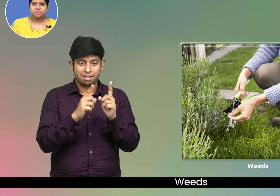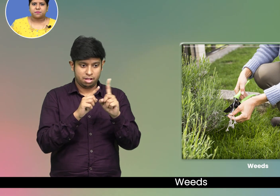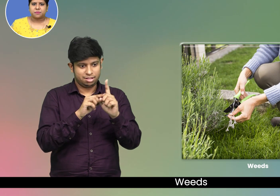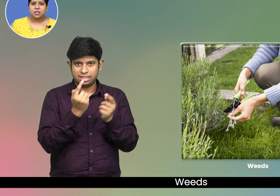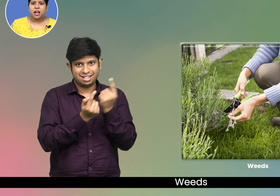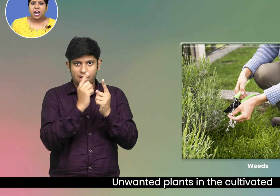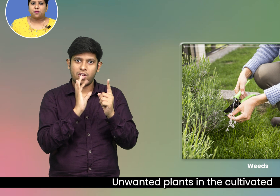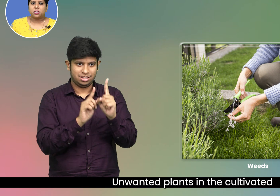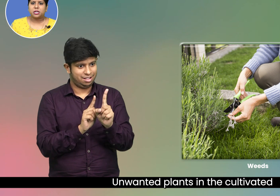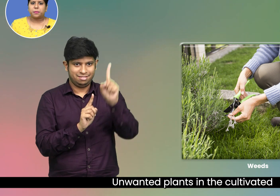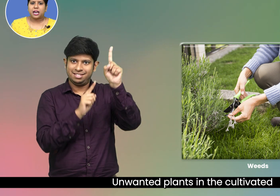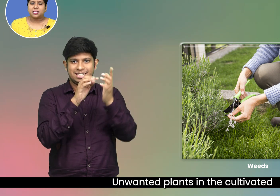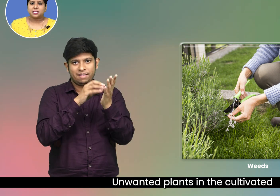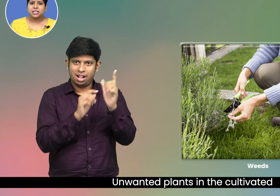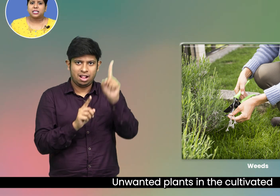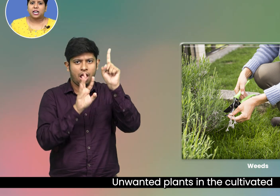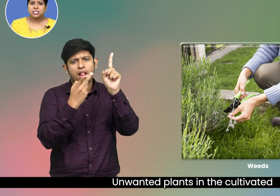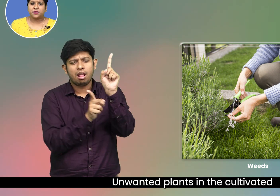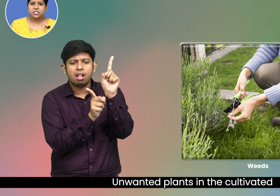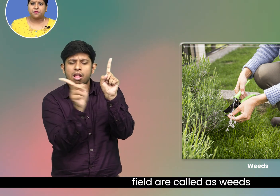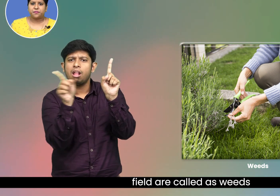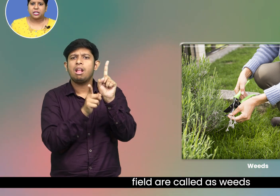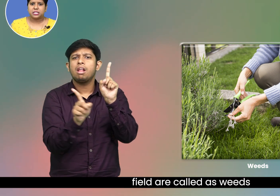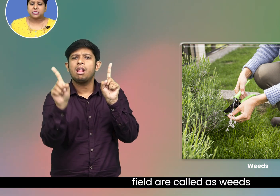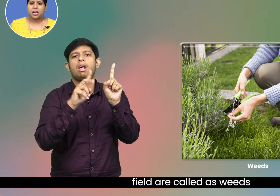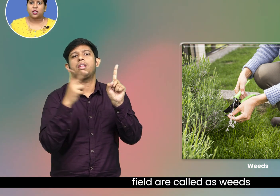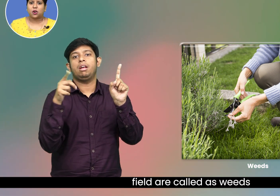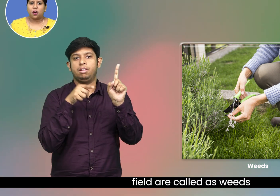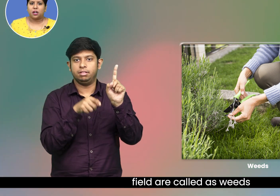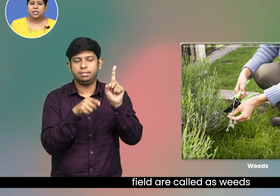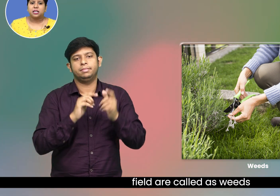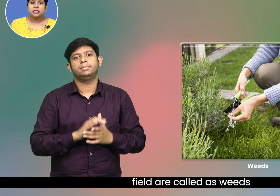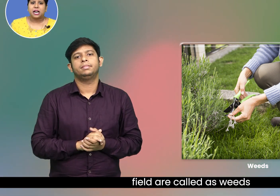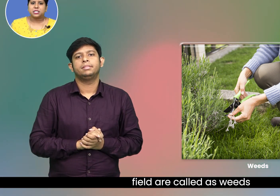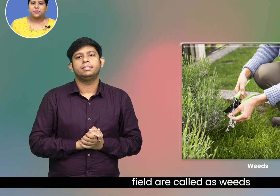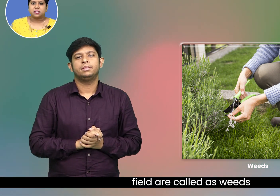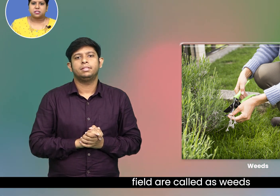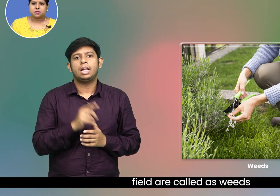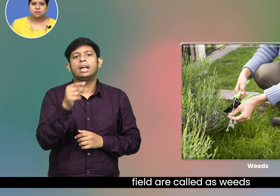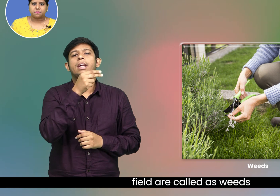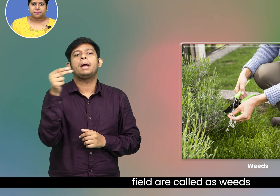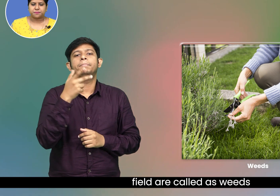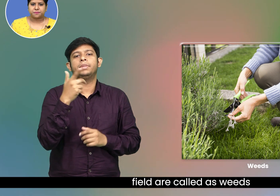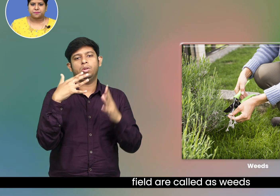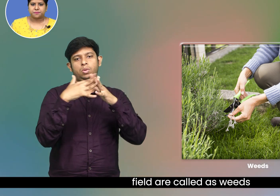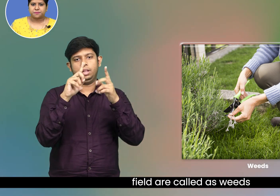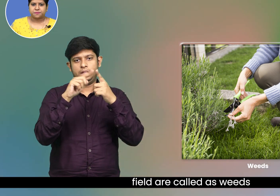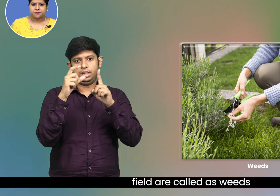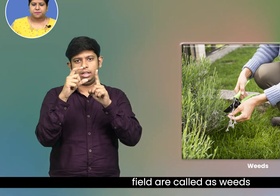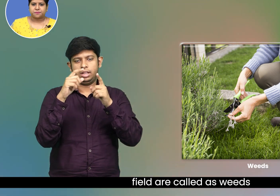Weeds, unwanted plants in the cultivated fields are called as weeds.